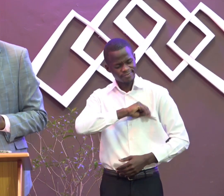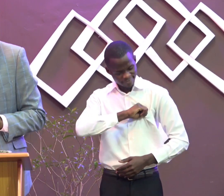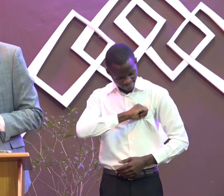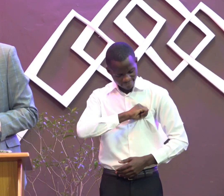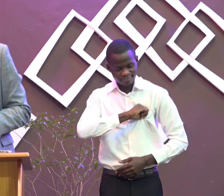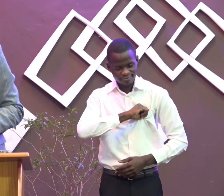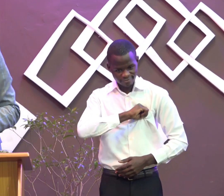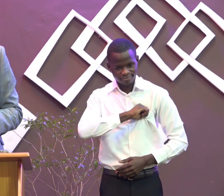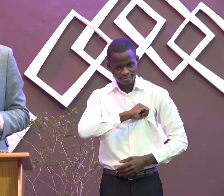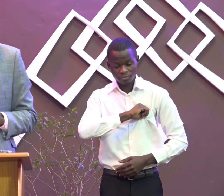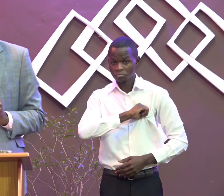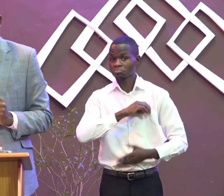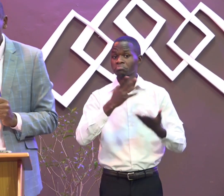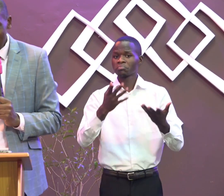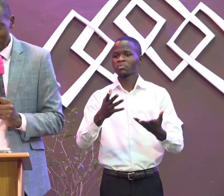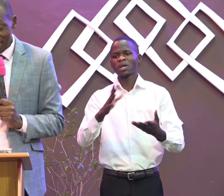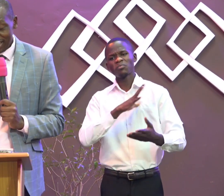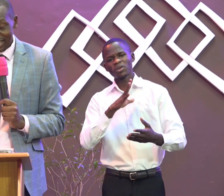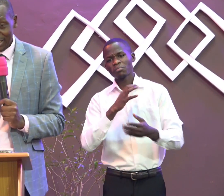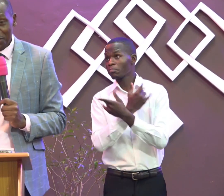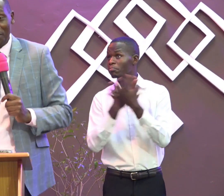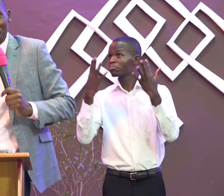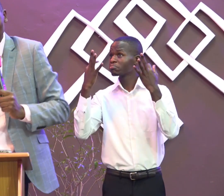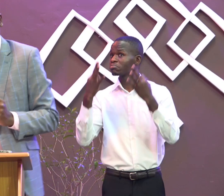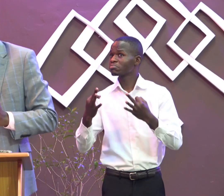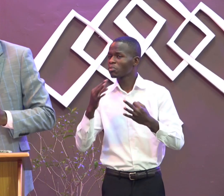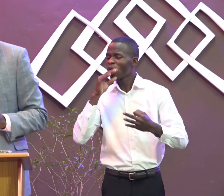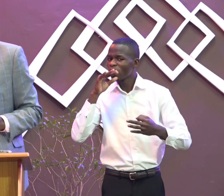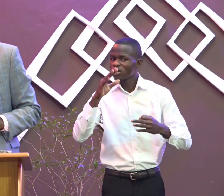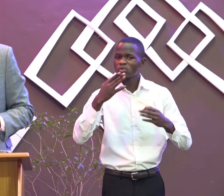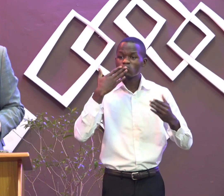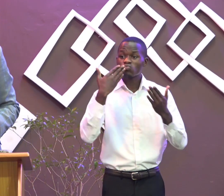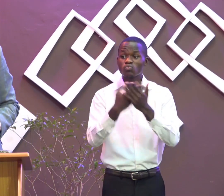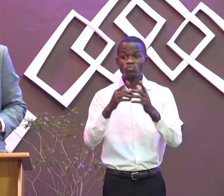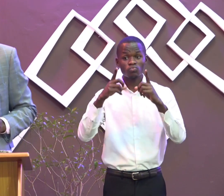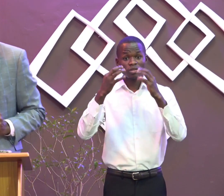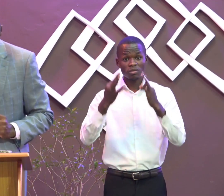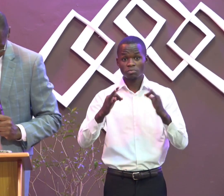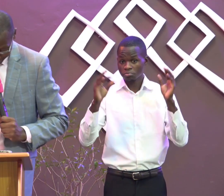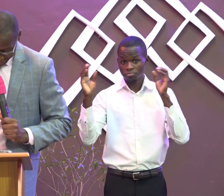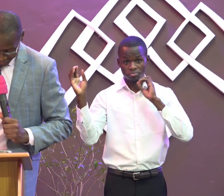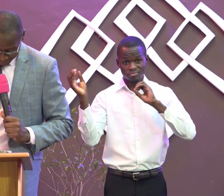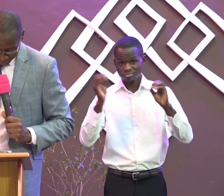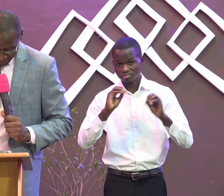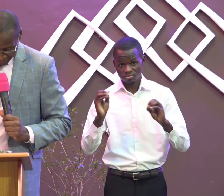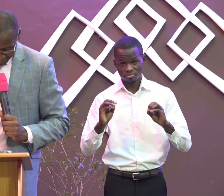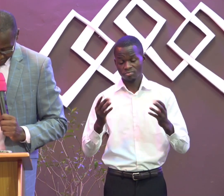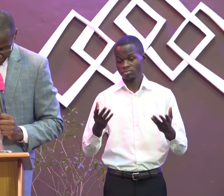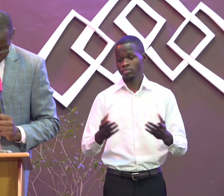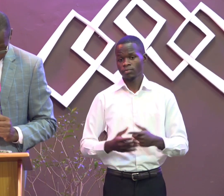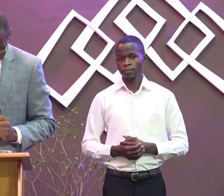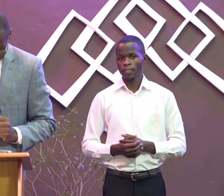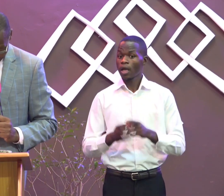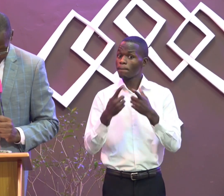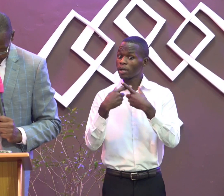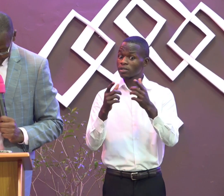Let us. Niwakubadde ng'ebimu bye batugamba siba birungi. Even when some of the things they tell us are not good.